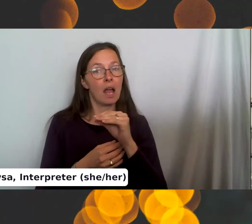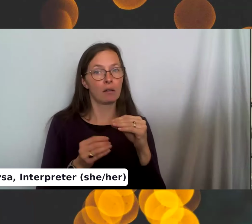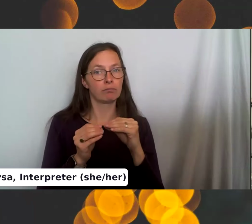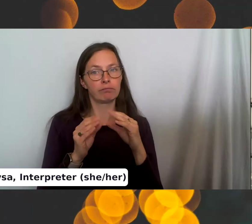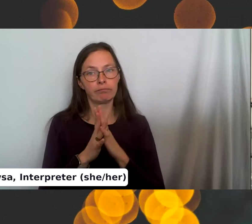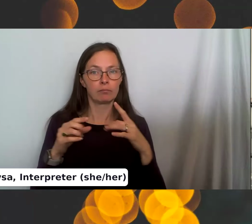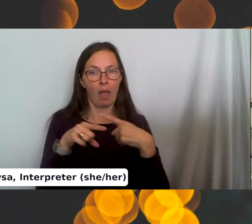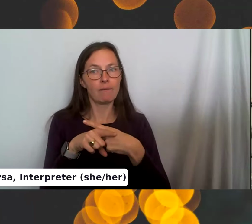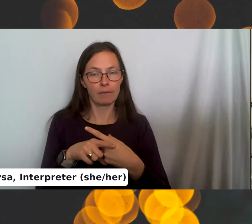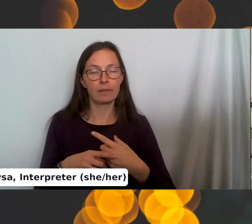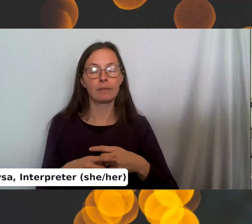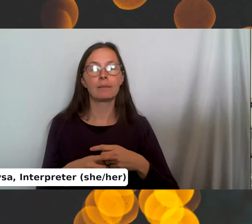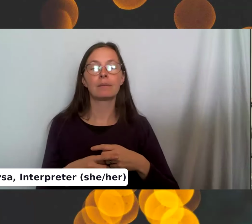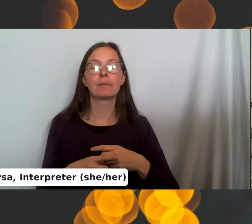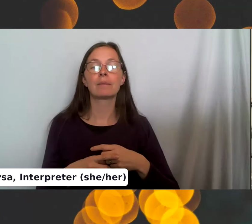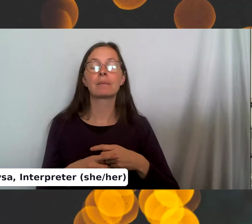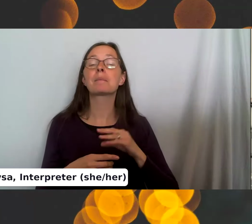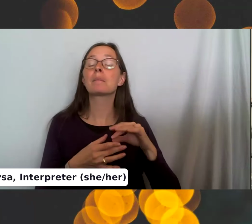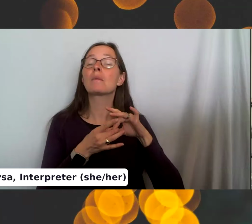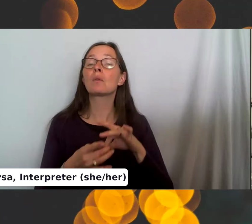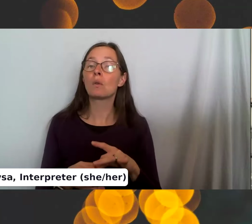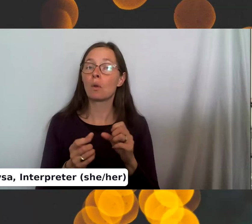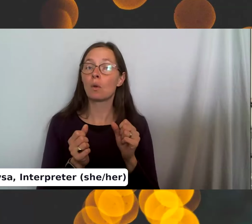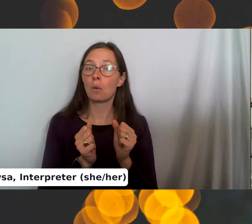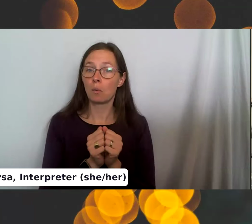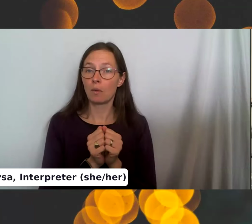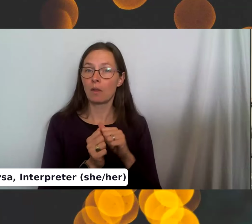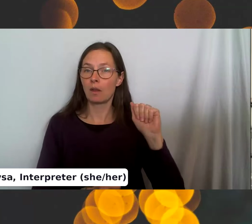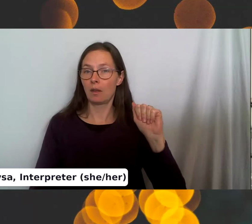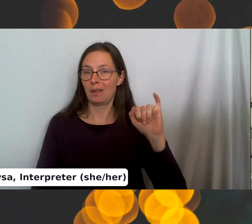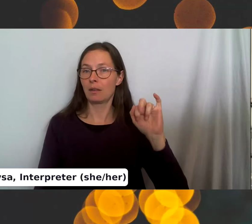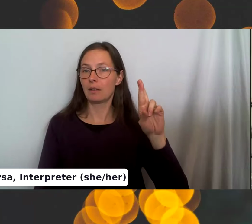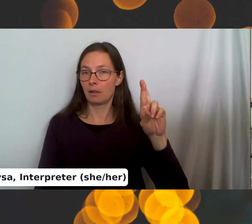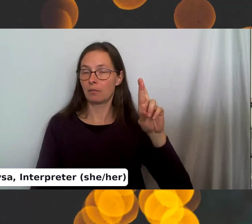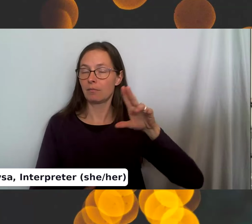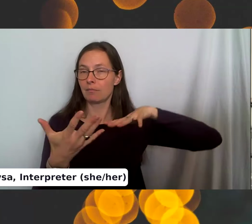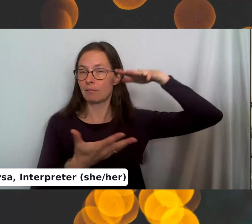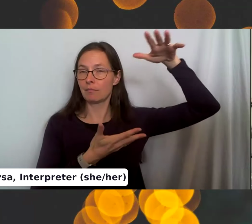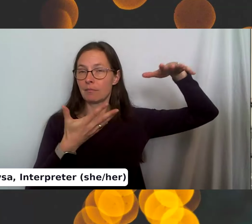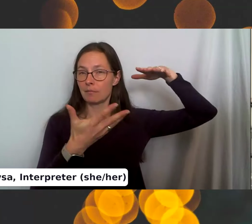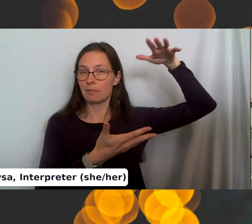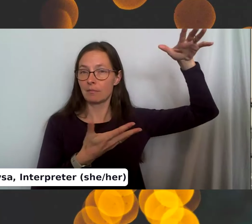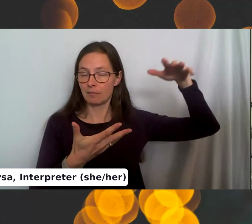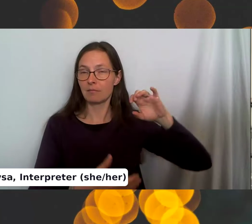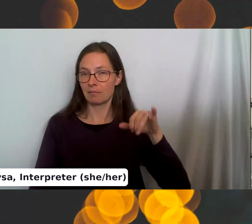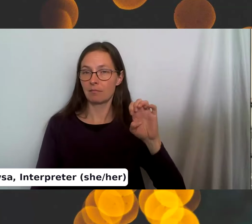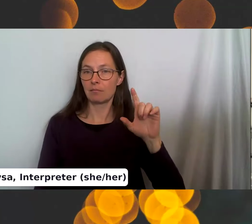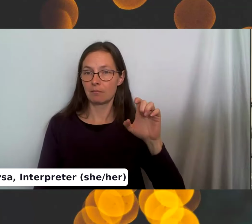conflict, and they correspond with air, the element